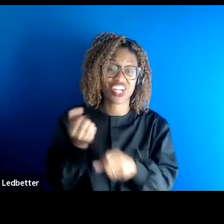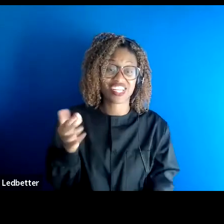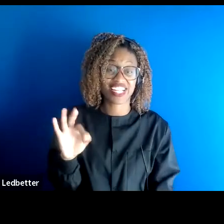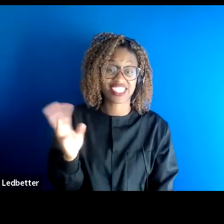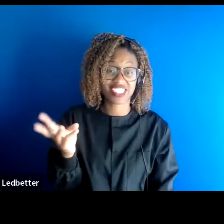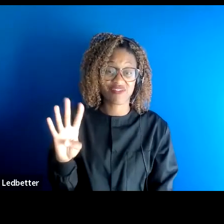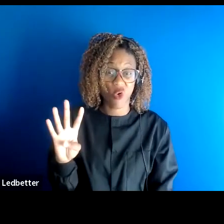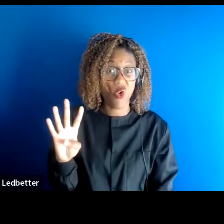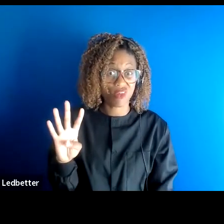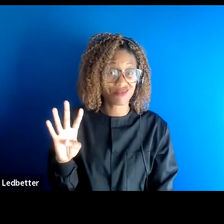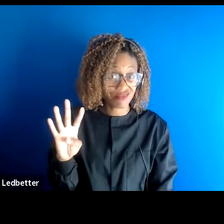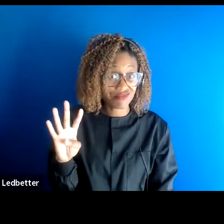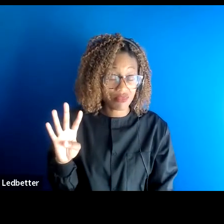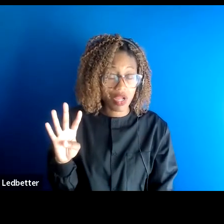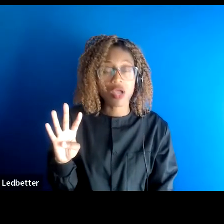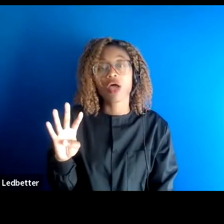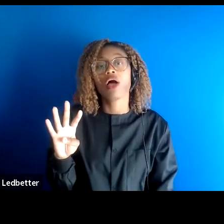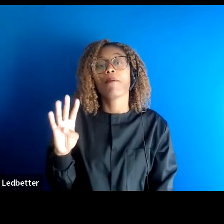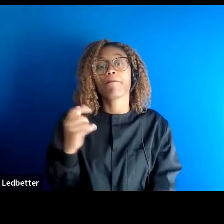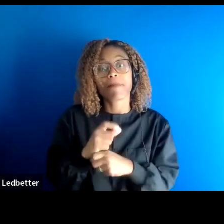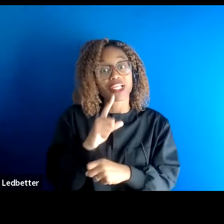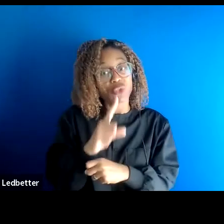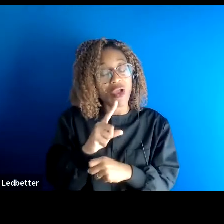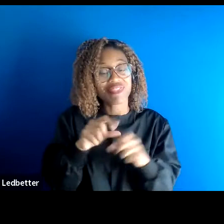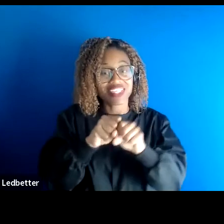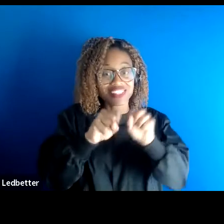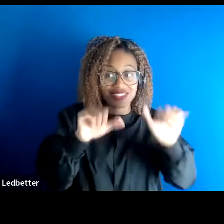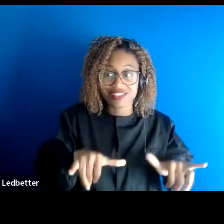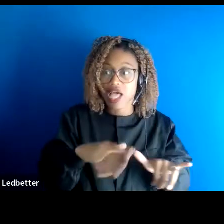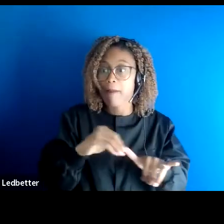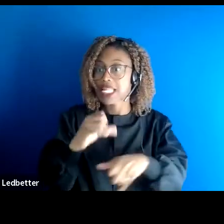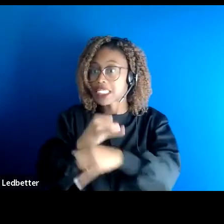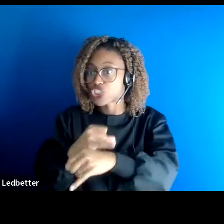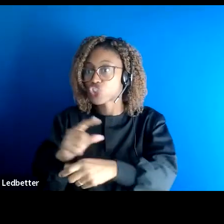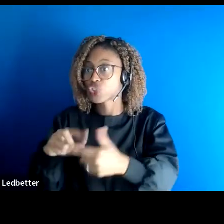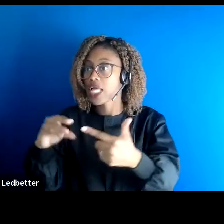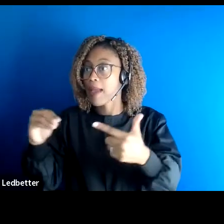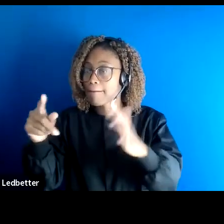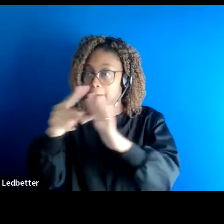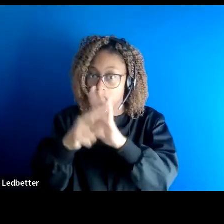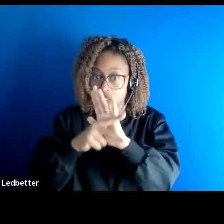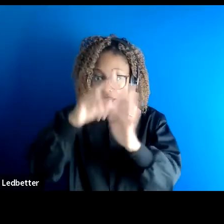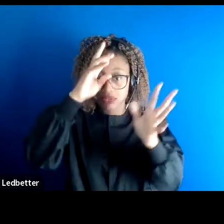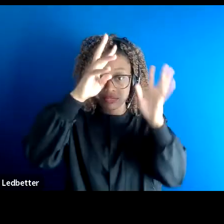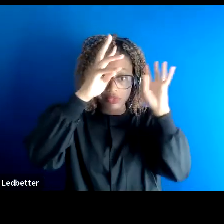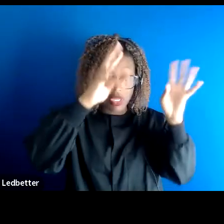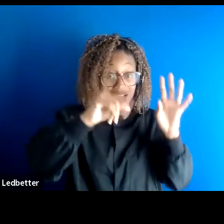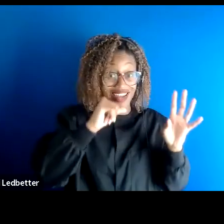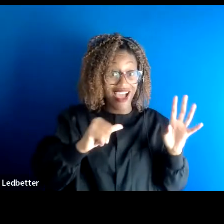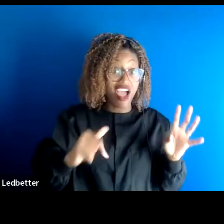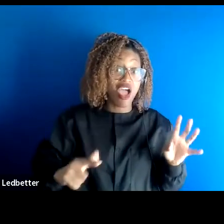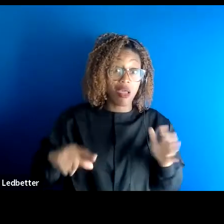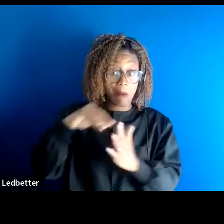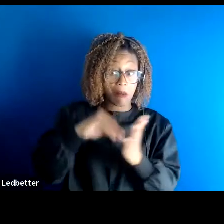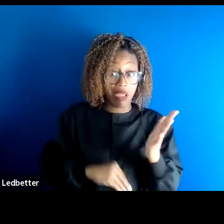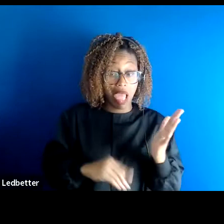to make sure that the systems and institutions and policies that were not created for